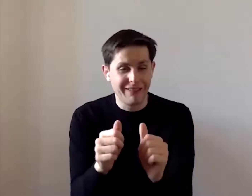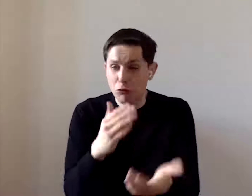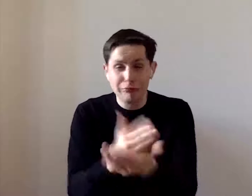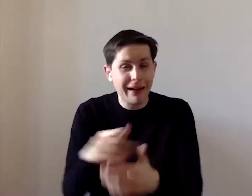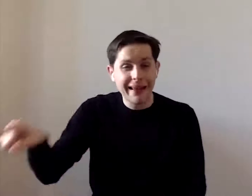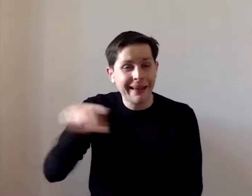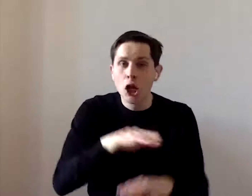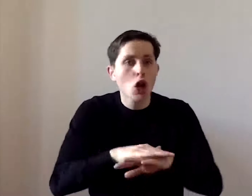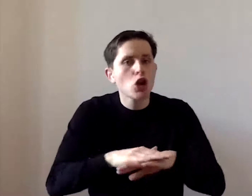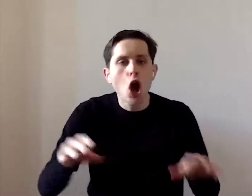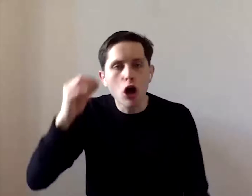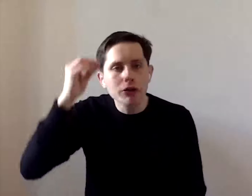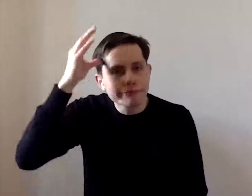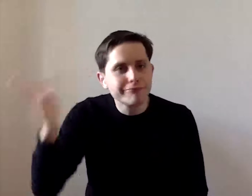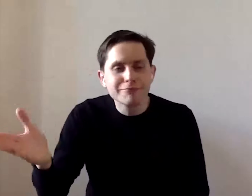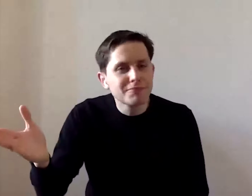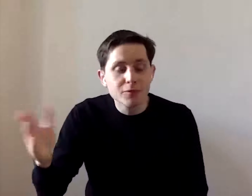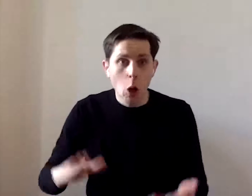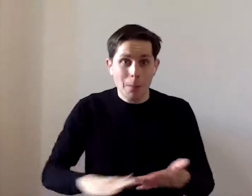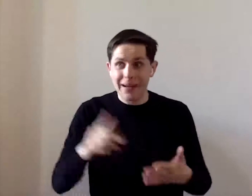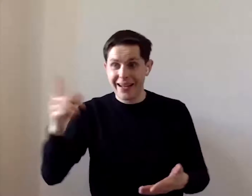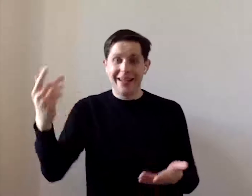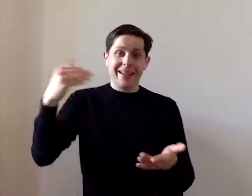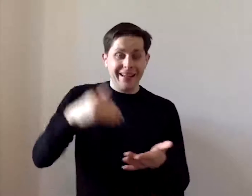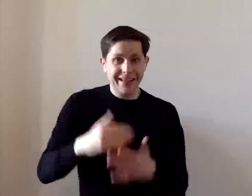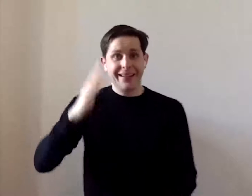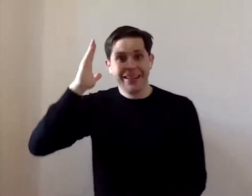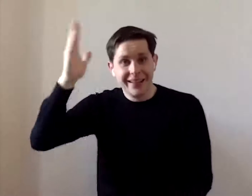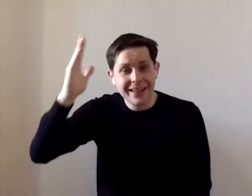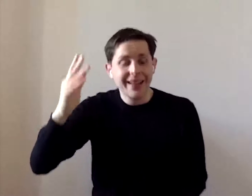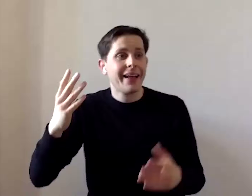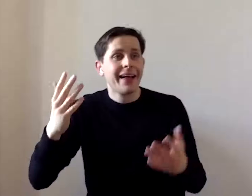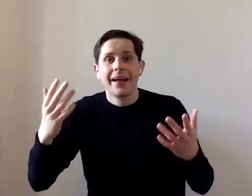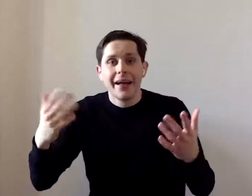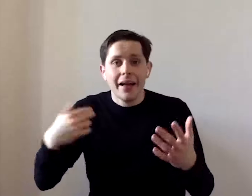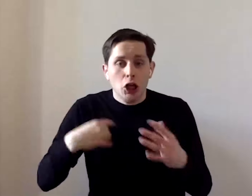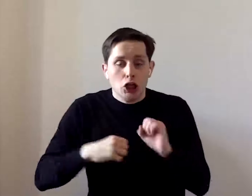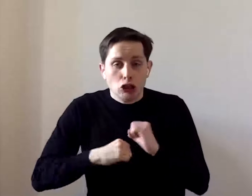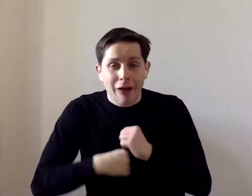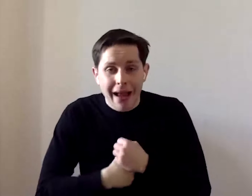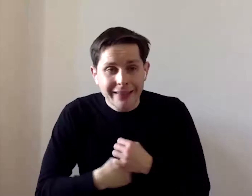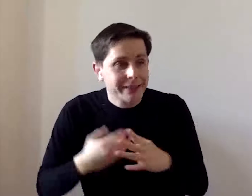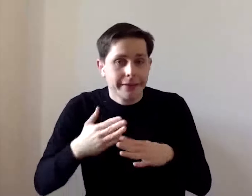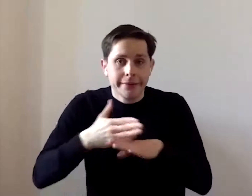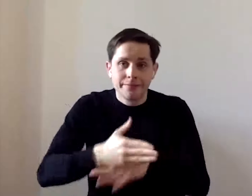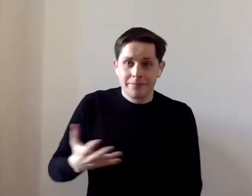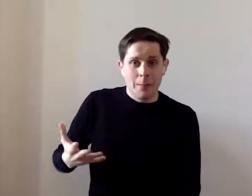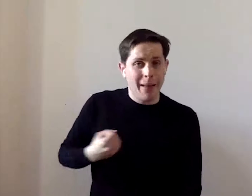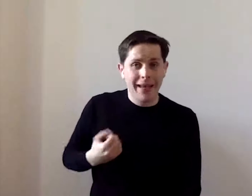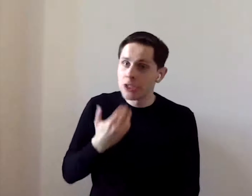it through COVID. So again, you're asking staff who've had no specific training to help students when, like Dan